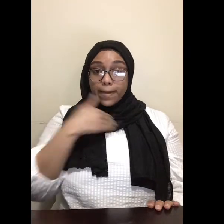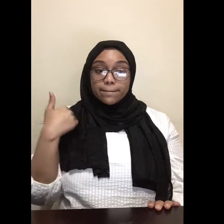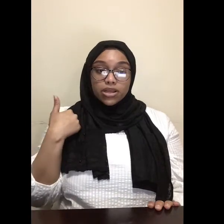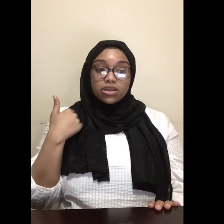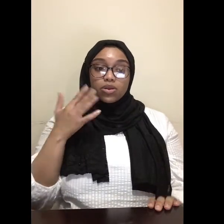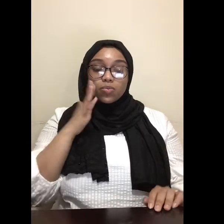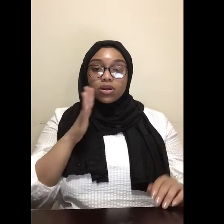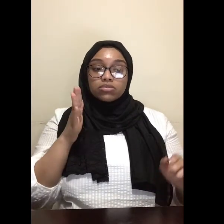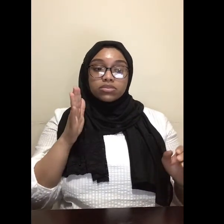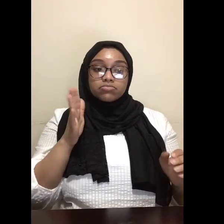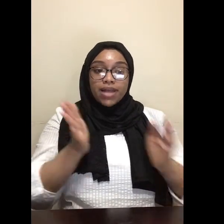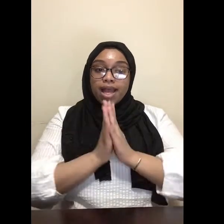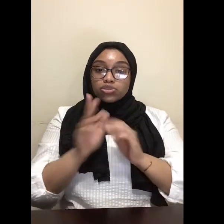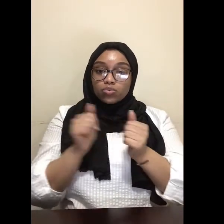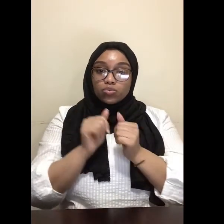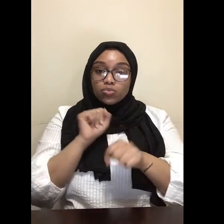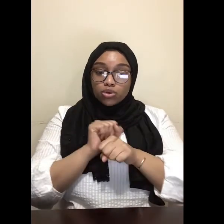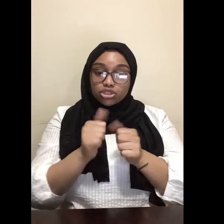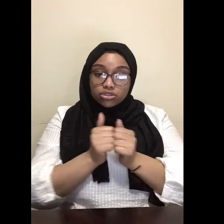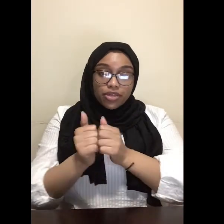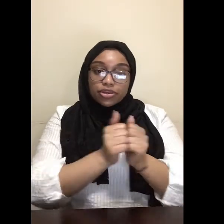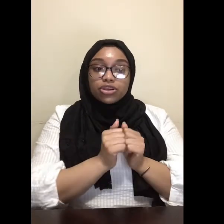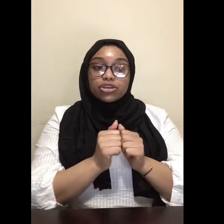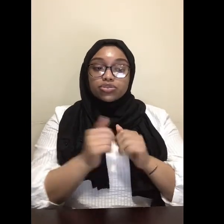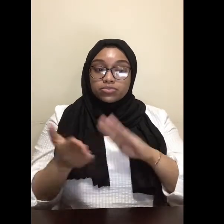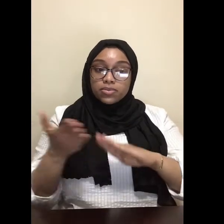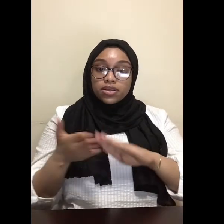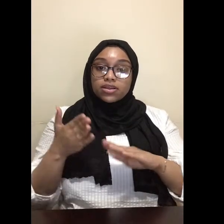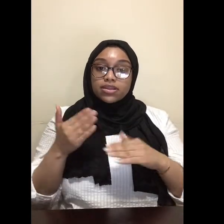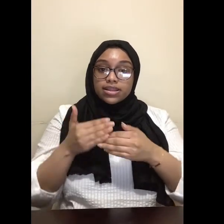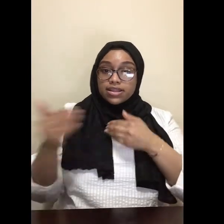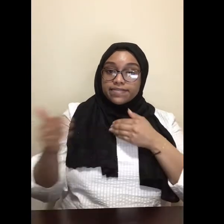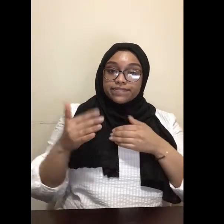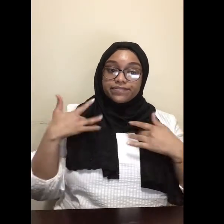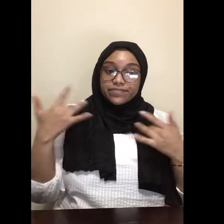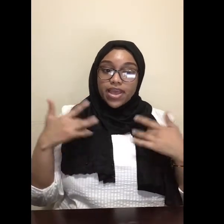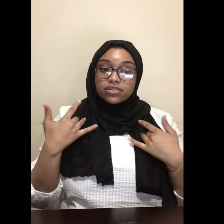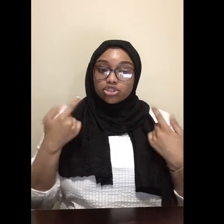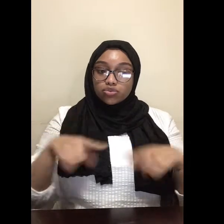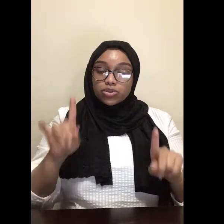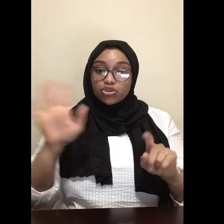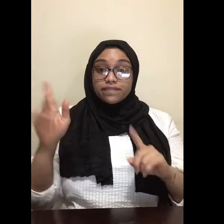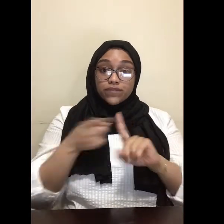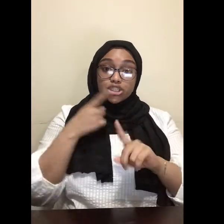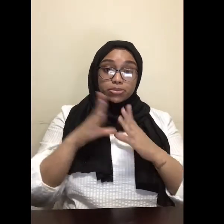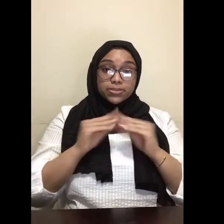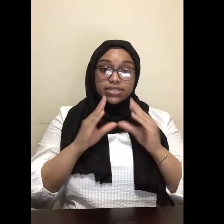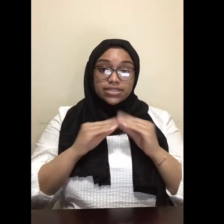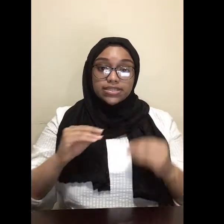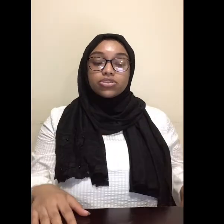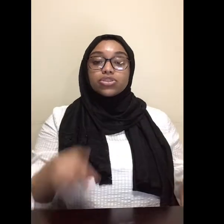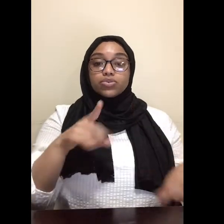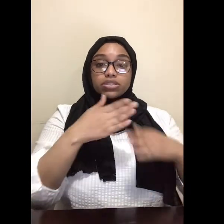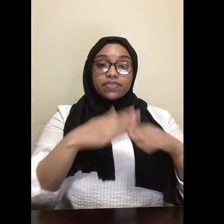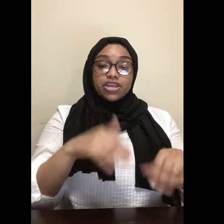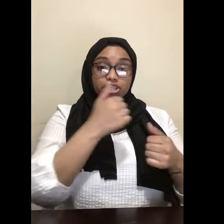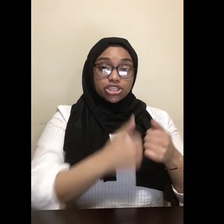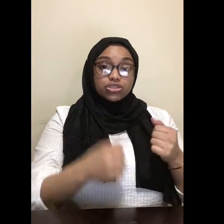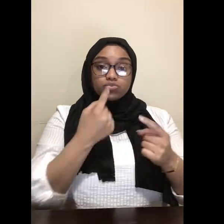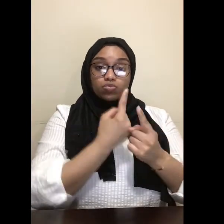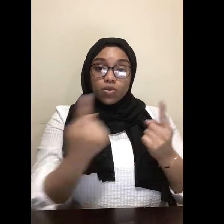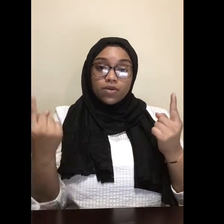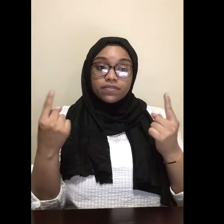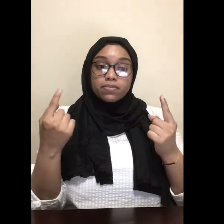tasks for each of you to work on, but to this day, the board member hasn't completed any of those tasks or has not met any of